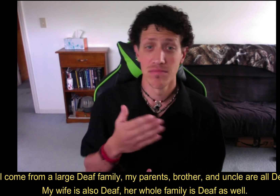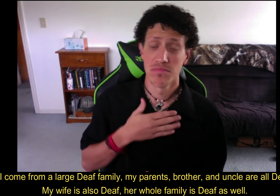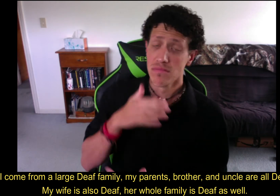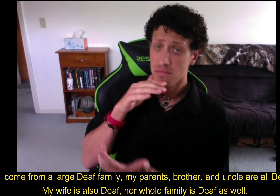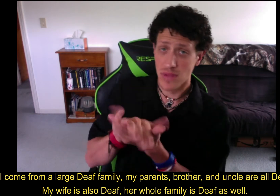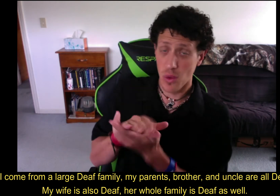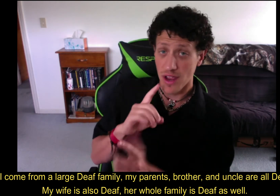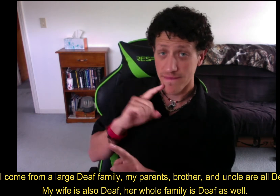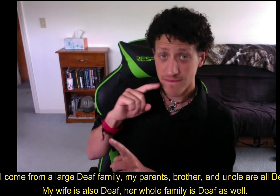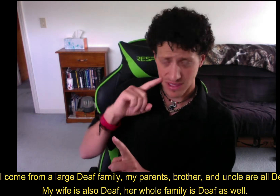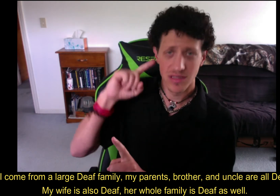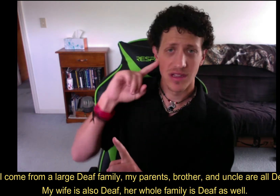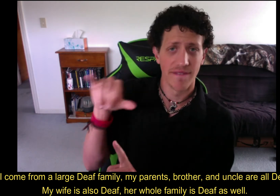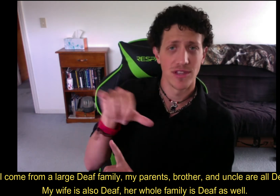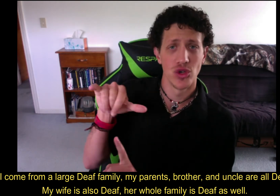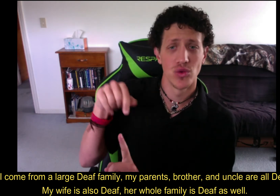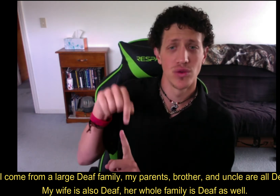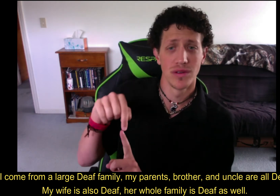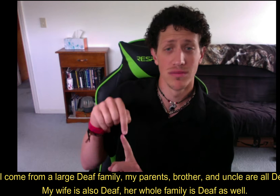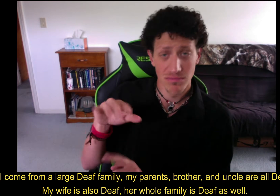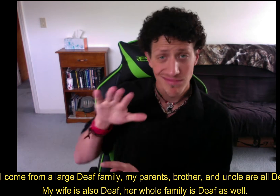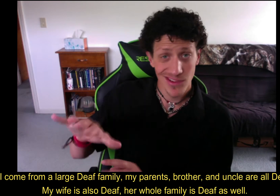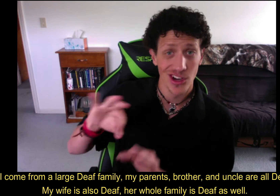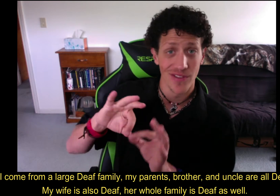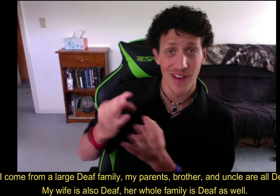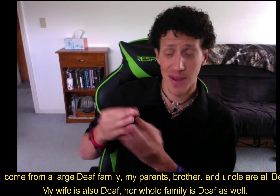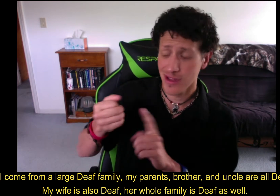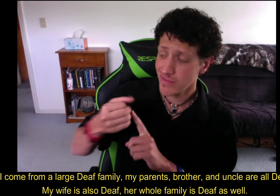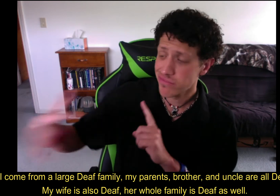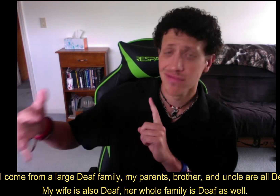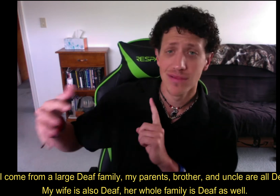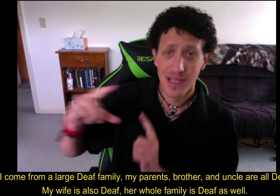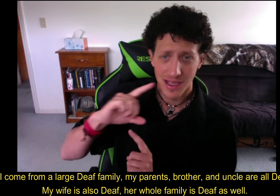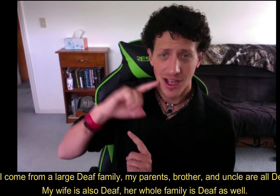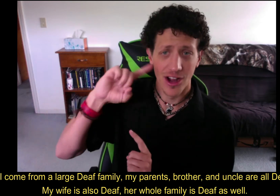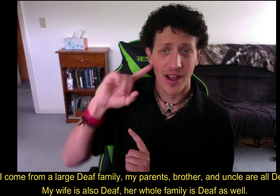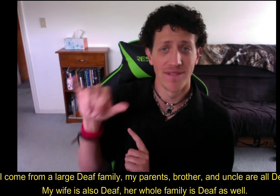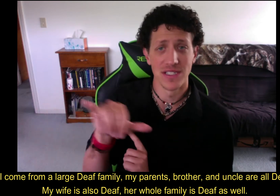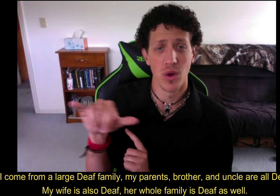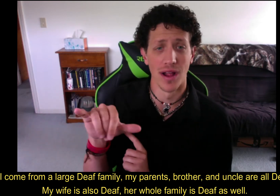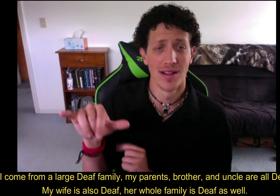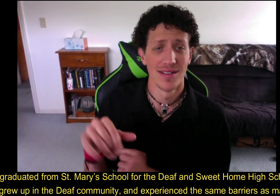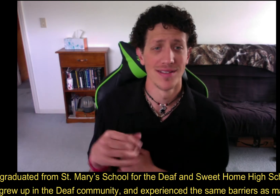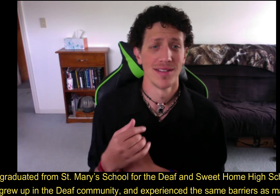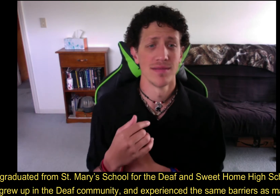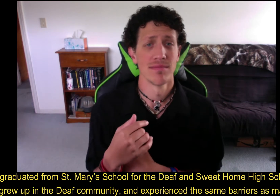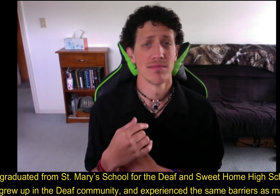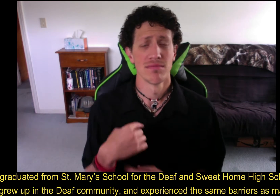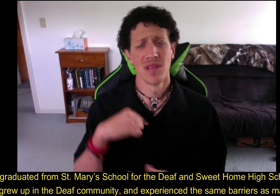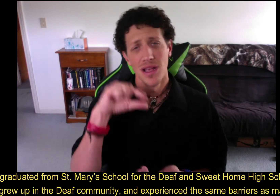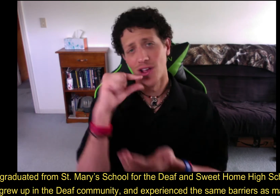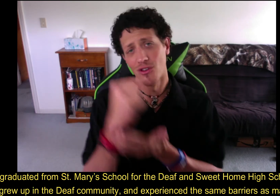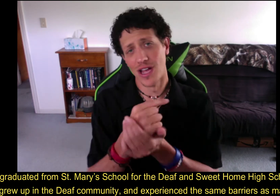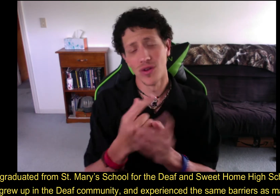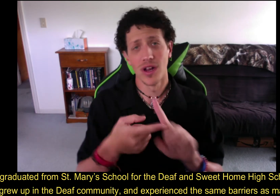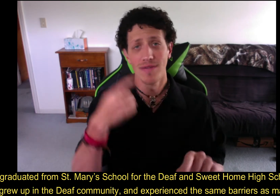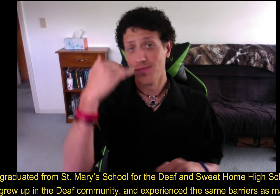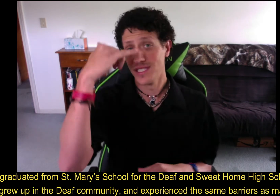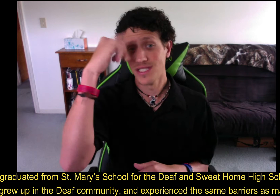My wife, Deaf too. My family are Deaf as well. I graduated from St.